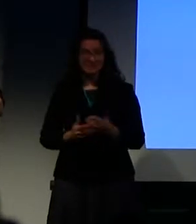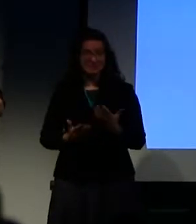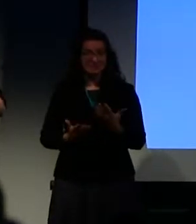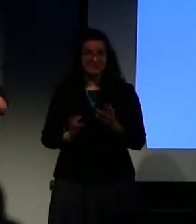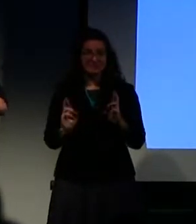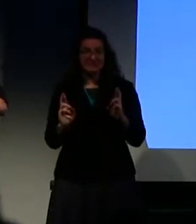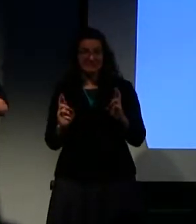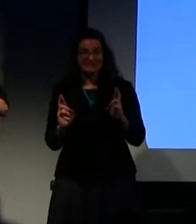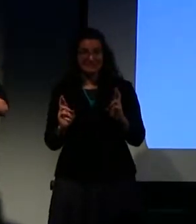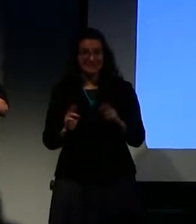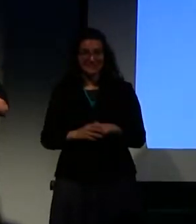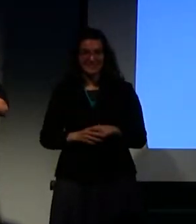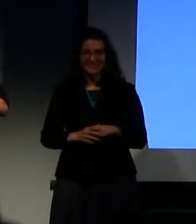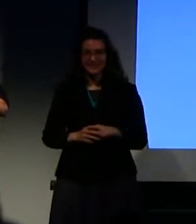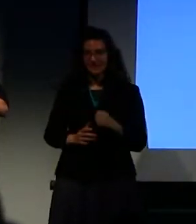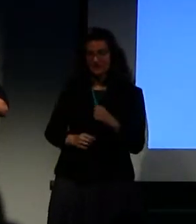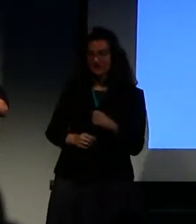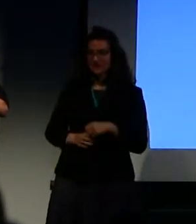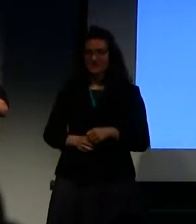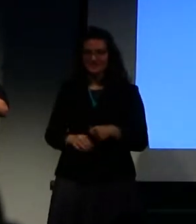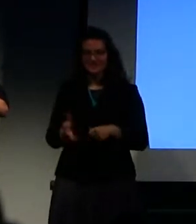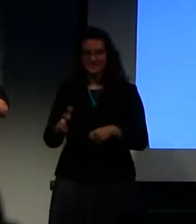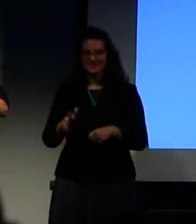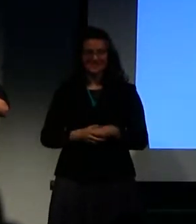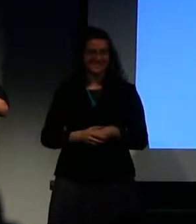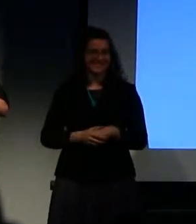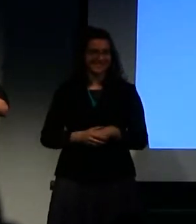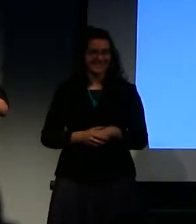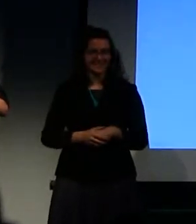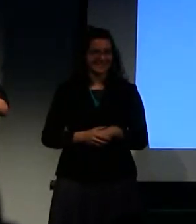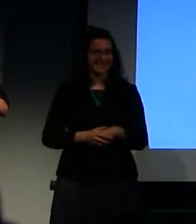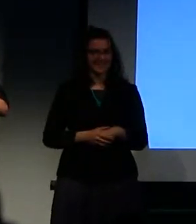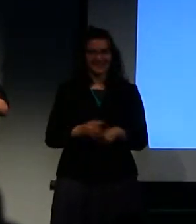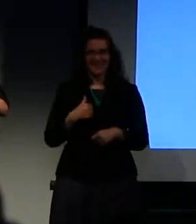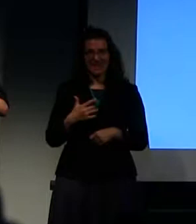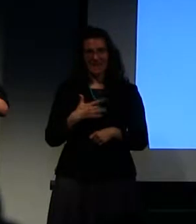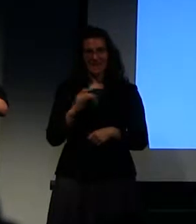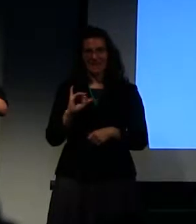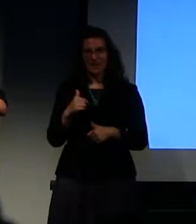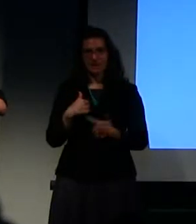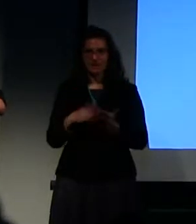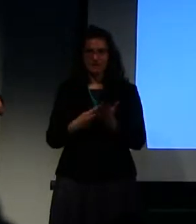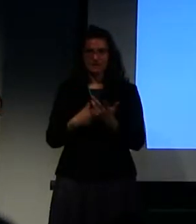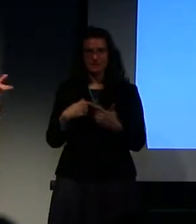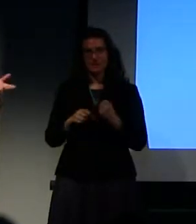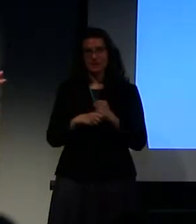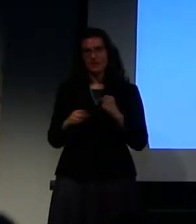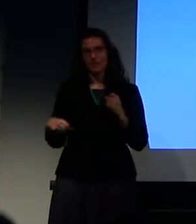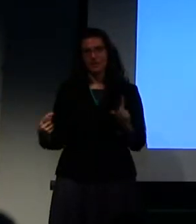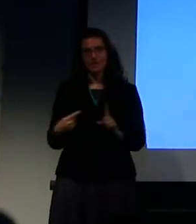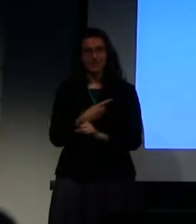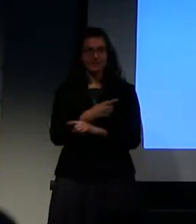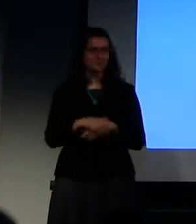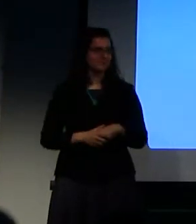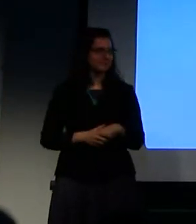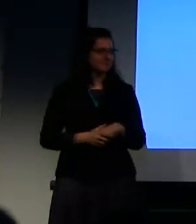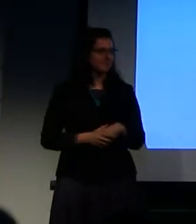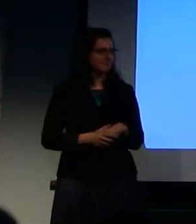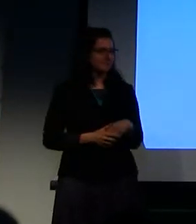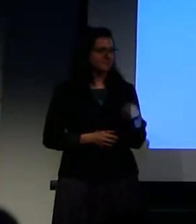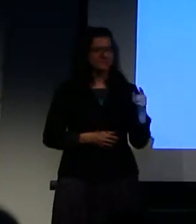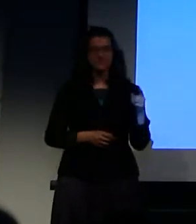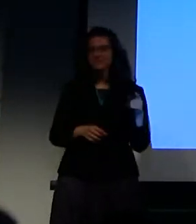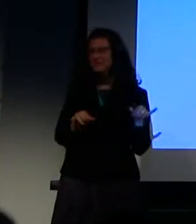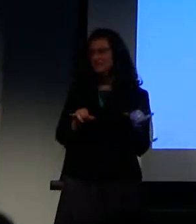Maybe? Yeah. More or less. I feel like I sometimes just keep going. I have a